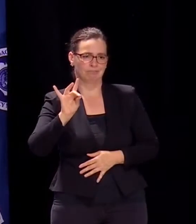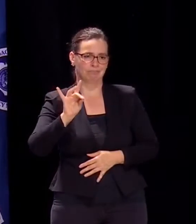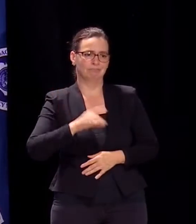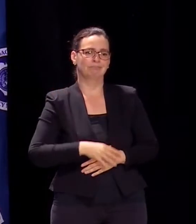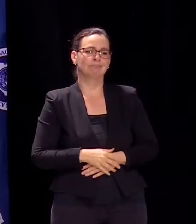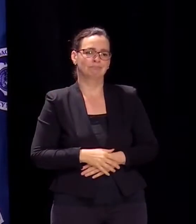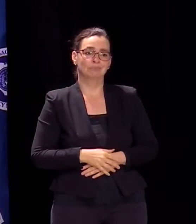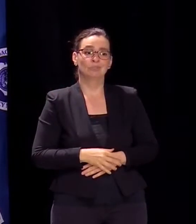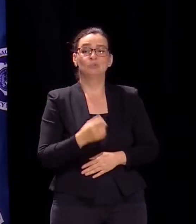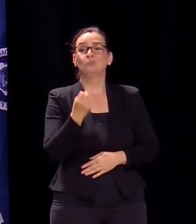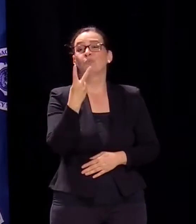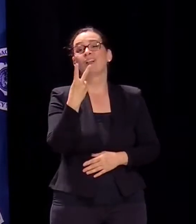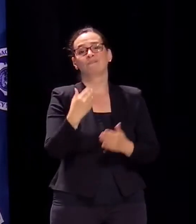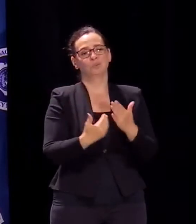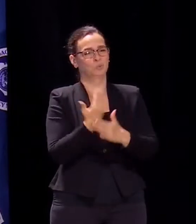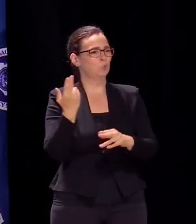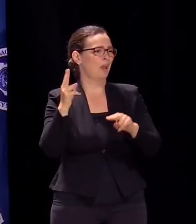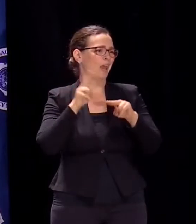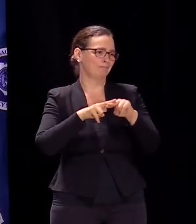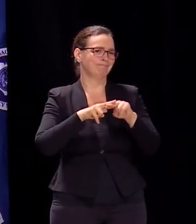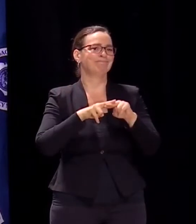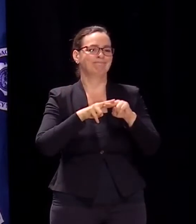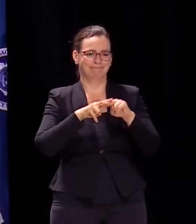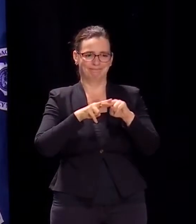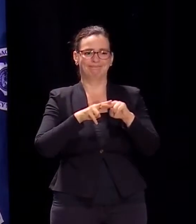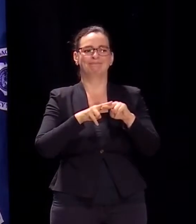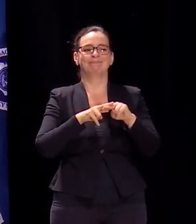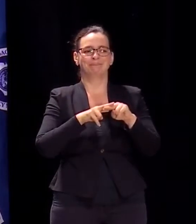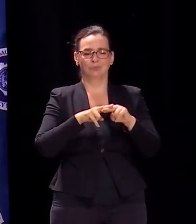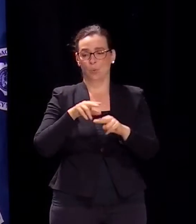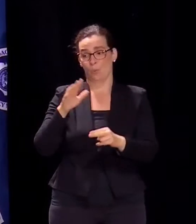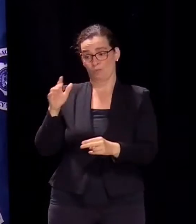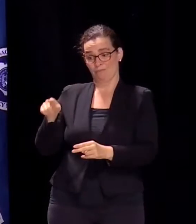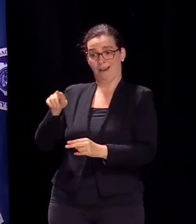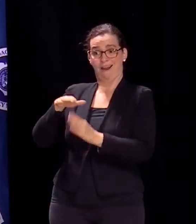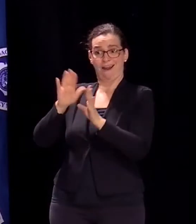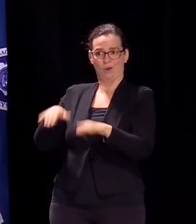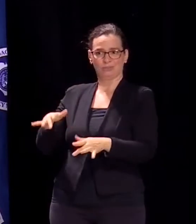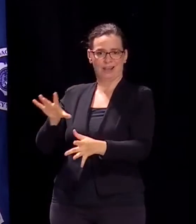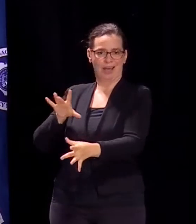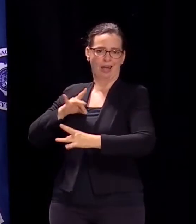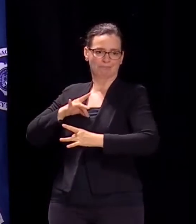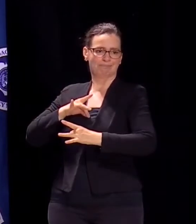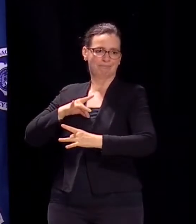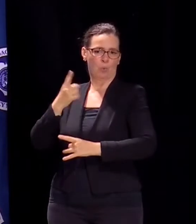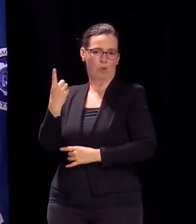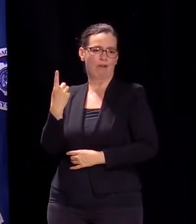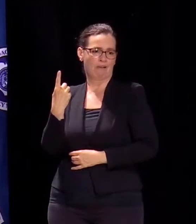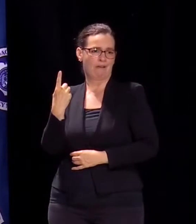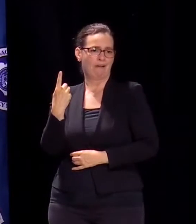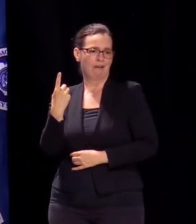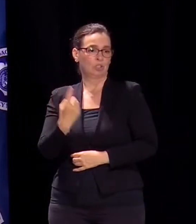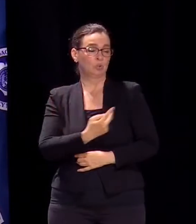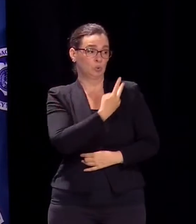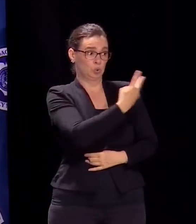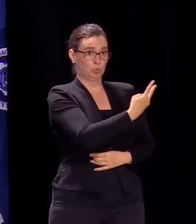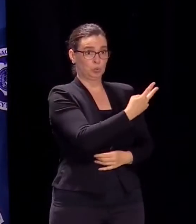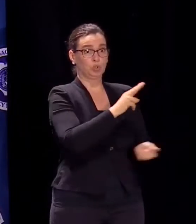cases. 1 is a household contact, 2 related to a senior living facility, 1 related to